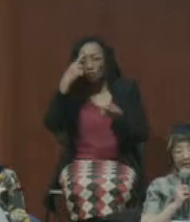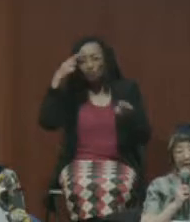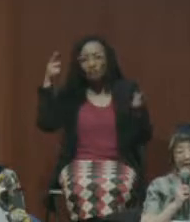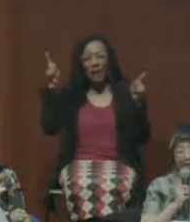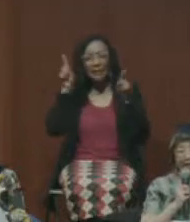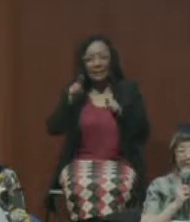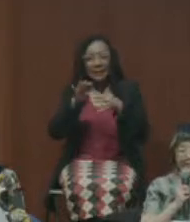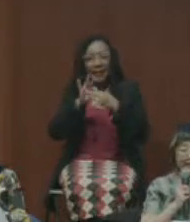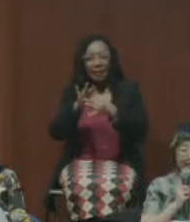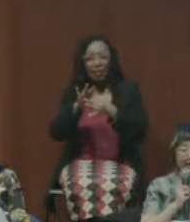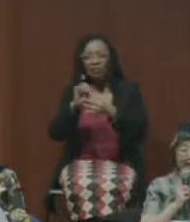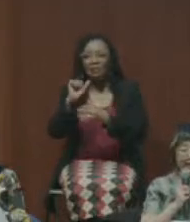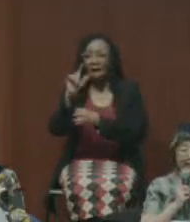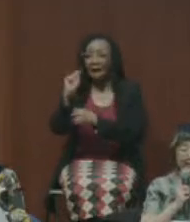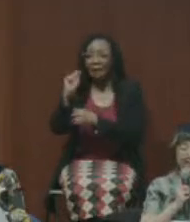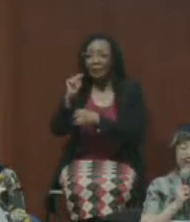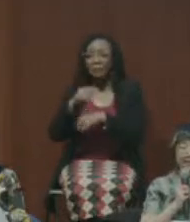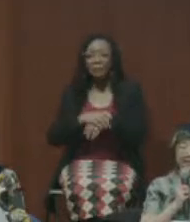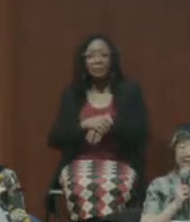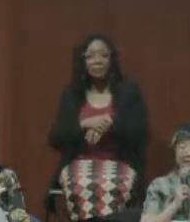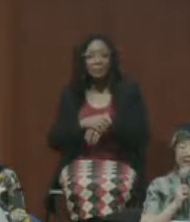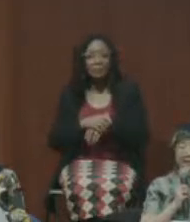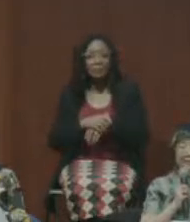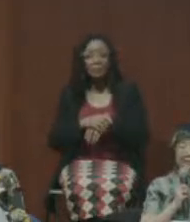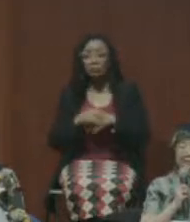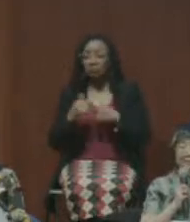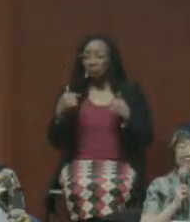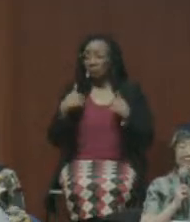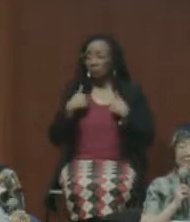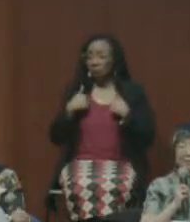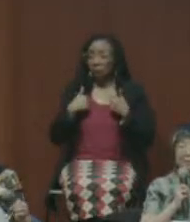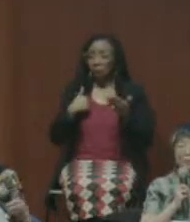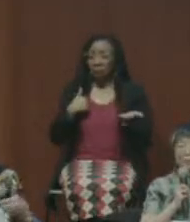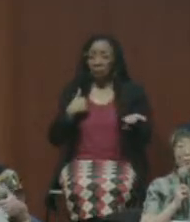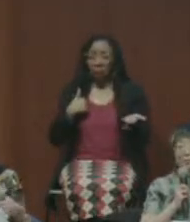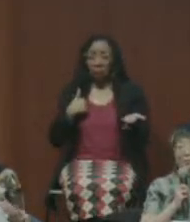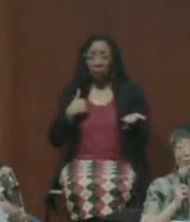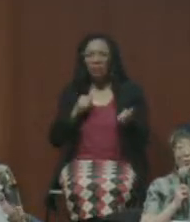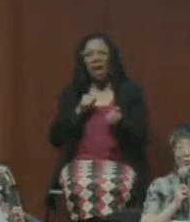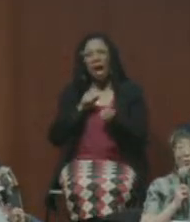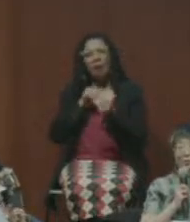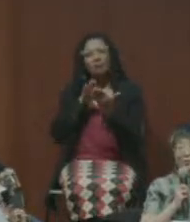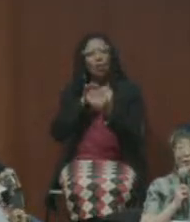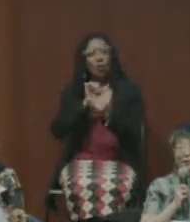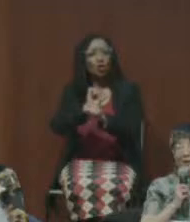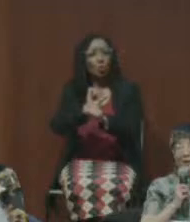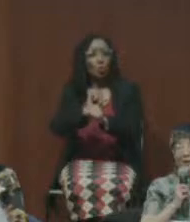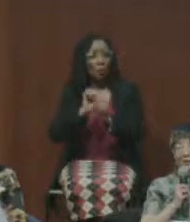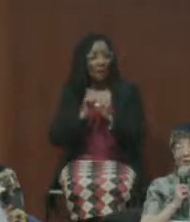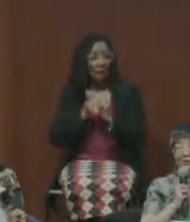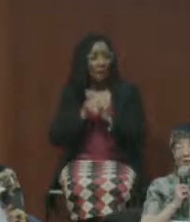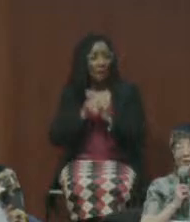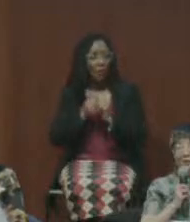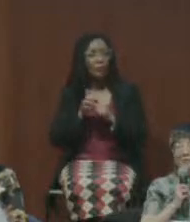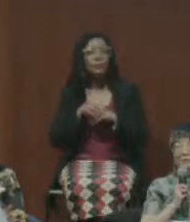Act. And I approach this work